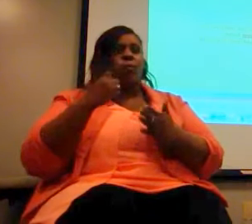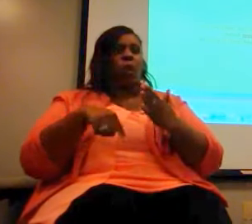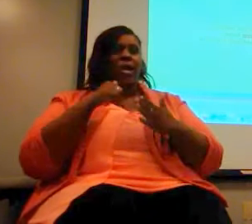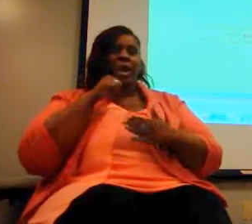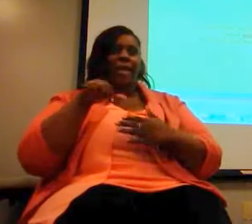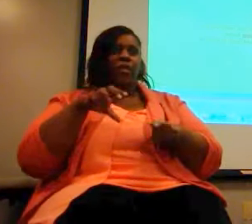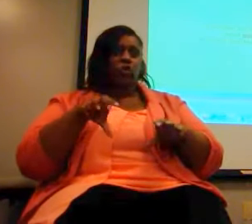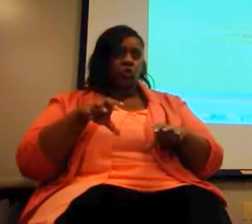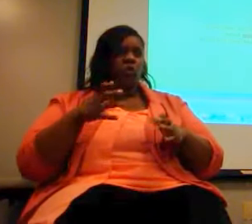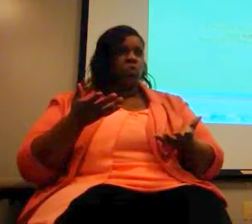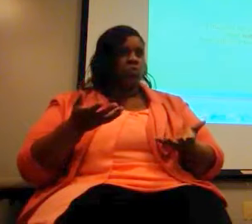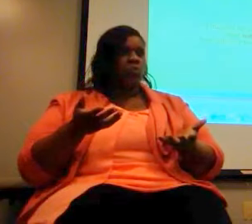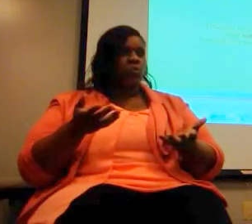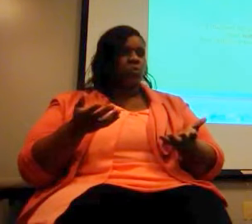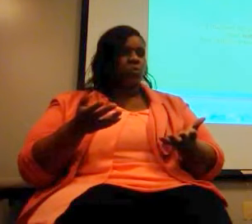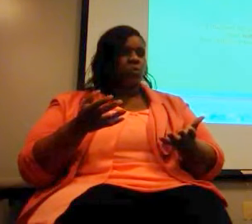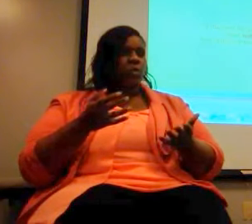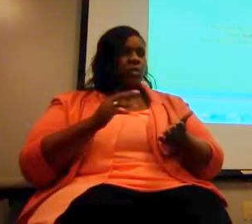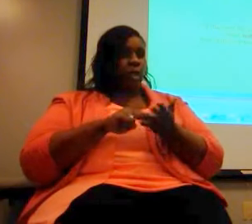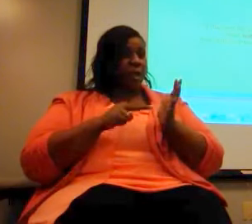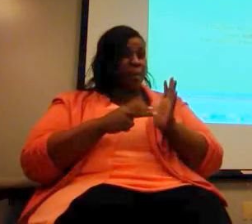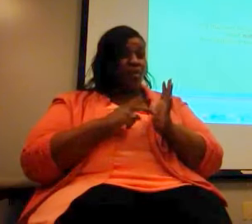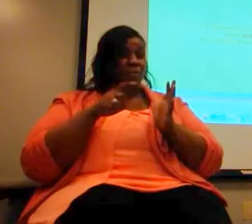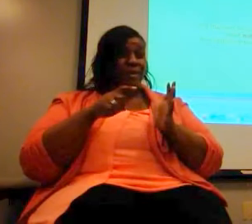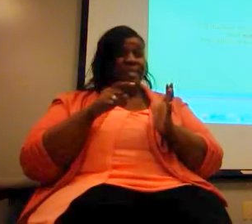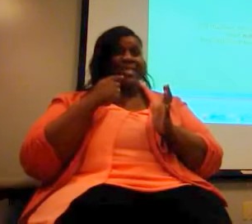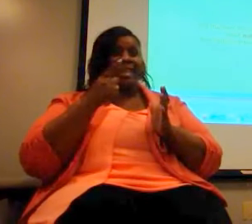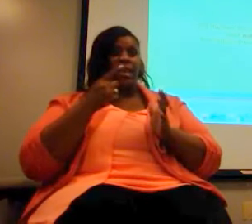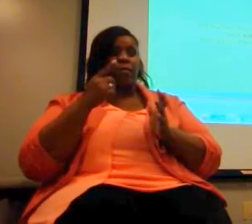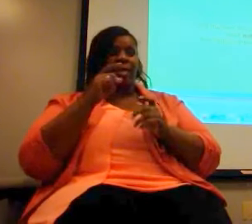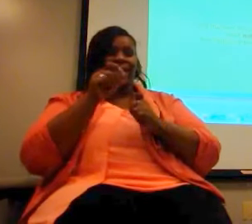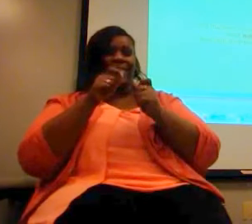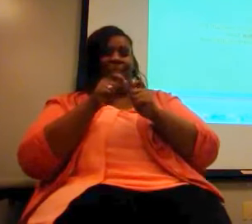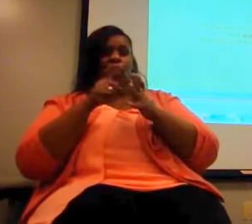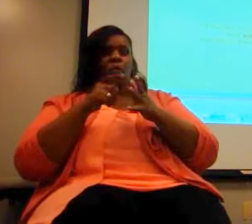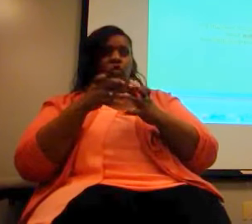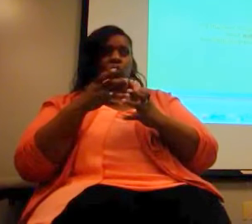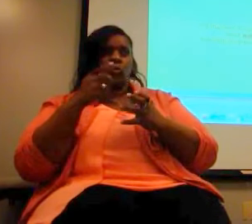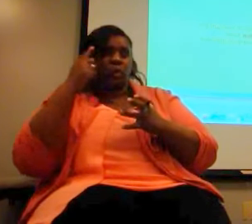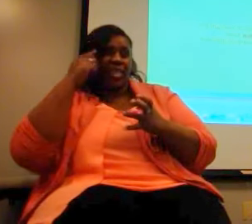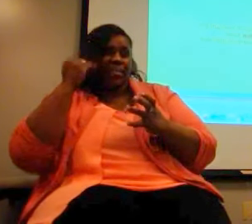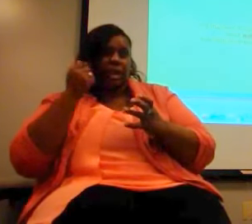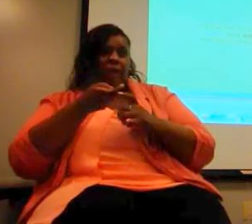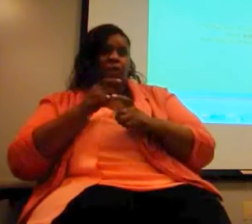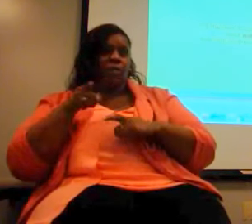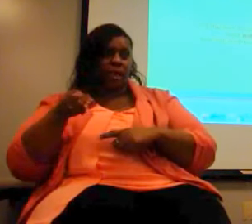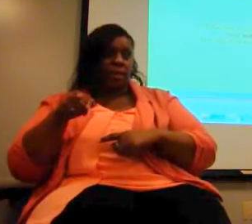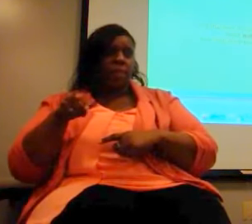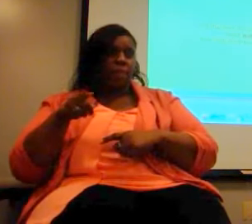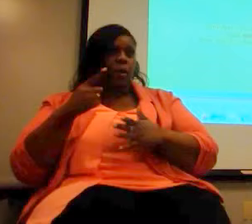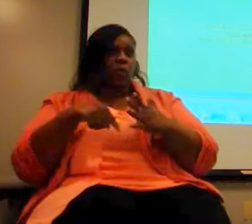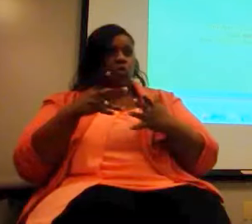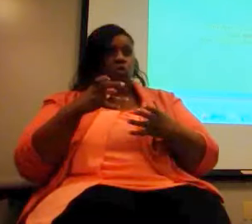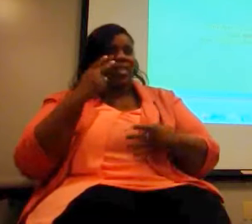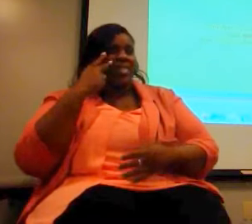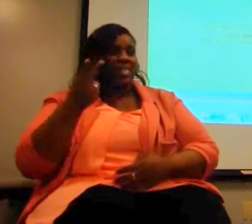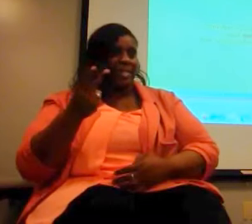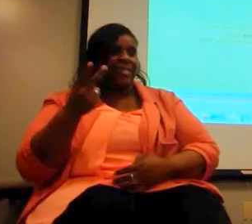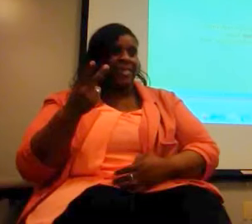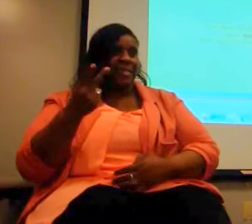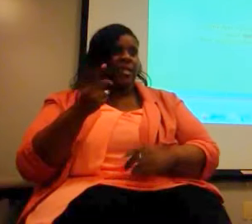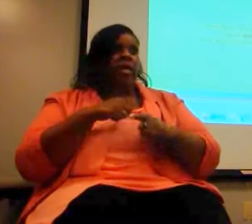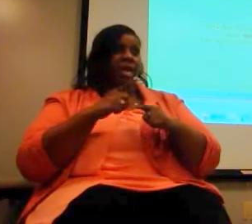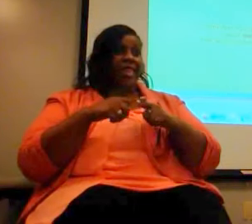do versus telling them exactly what it is we want them to do, what we expect of them, what we want to see? And then